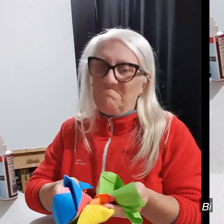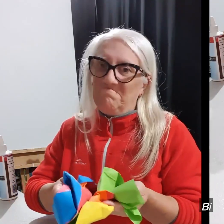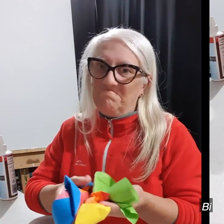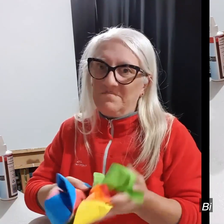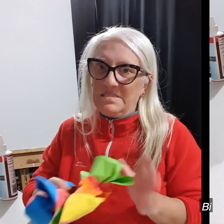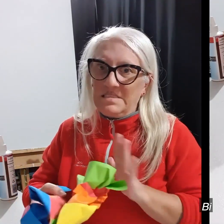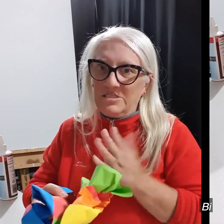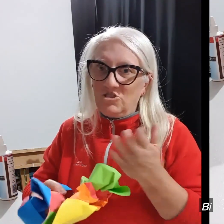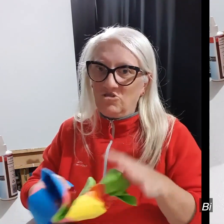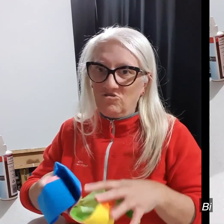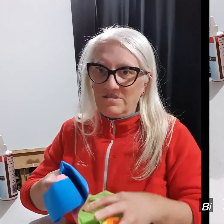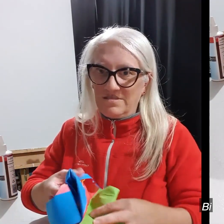Bye.